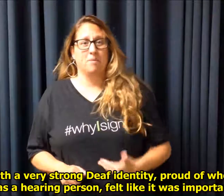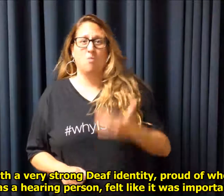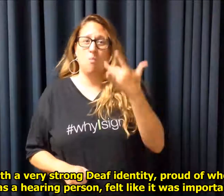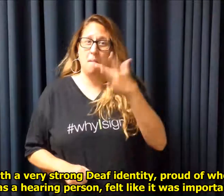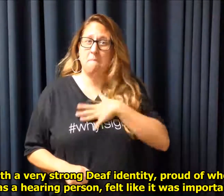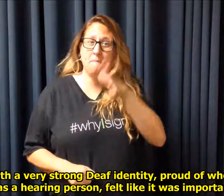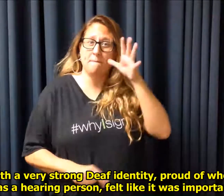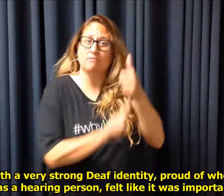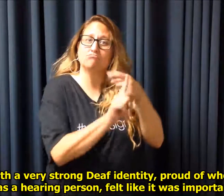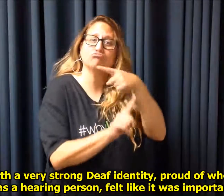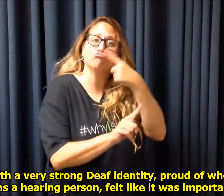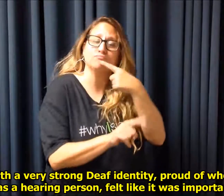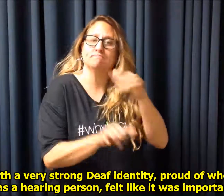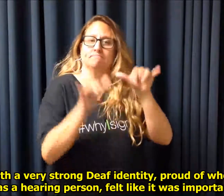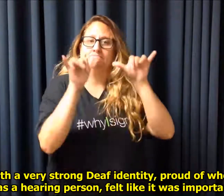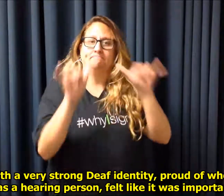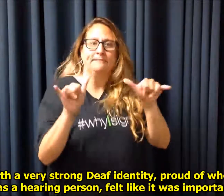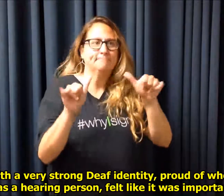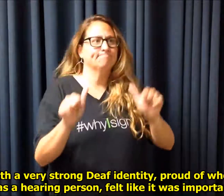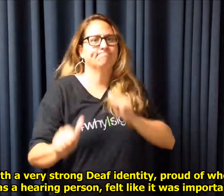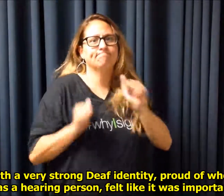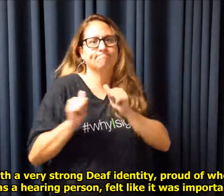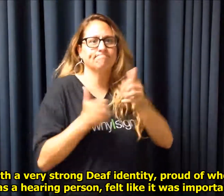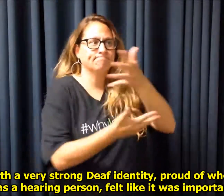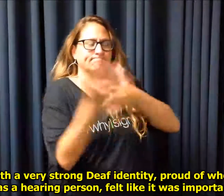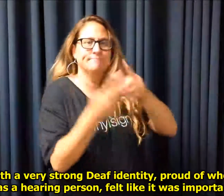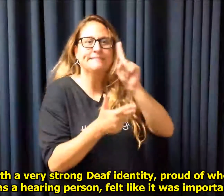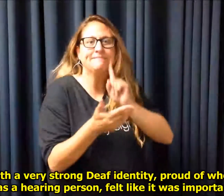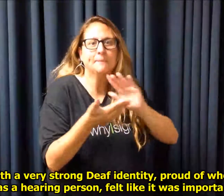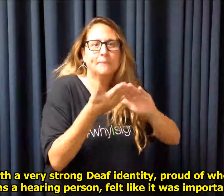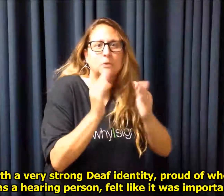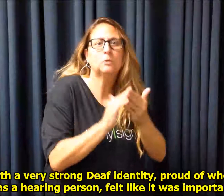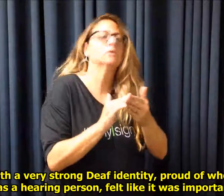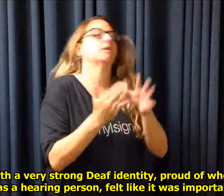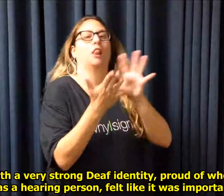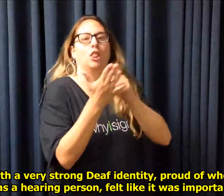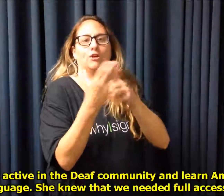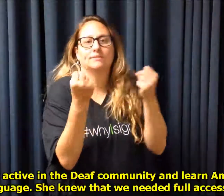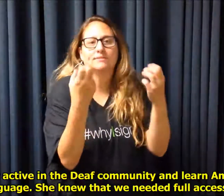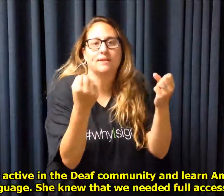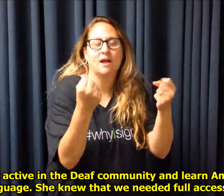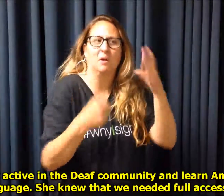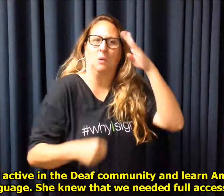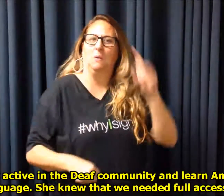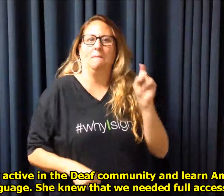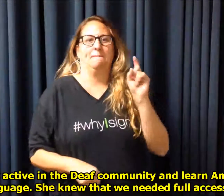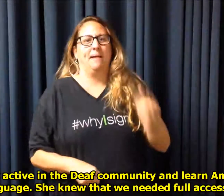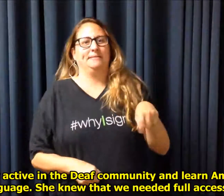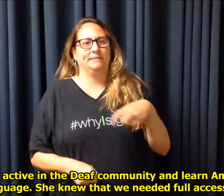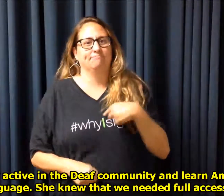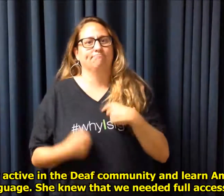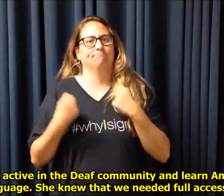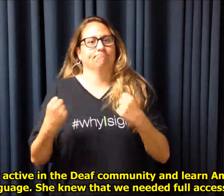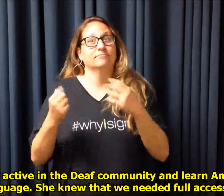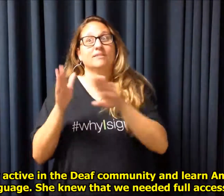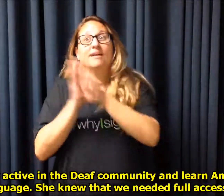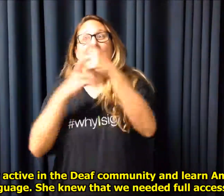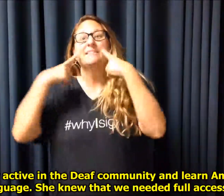identity, proud of who I am. My mom, as a hearing person, felt like it was important to become very active in the deaf community and learn American Sign Language.